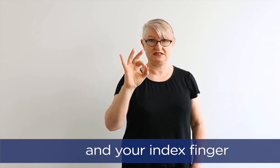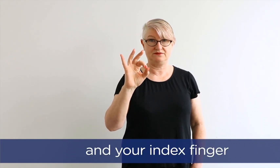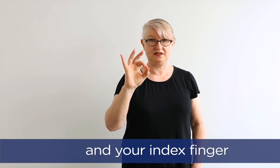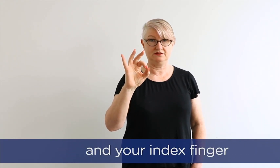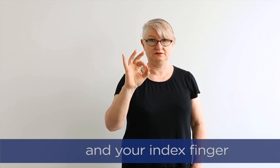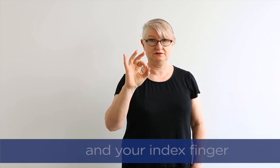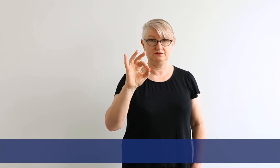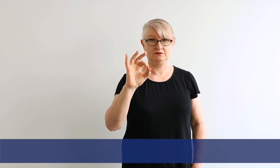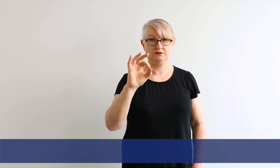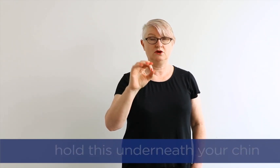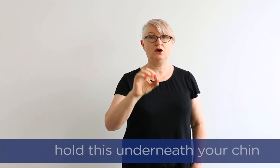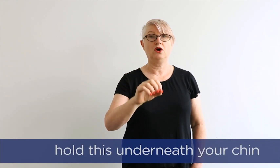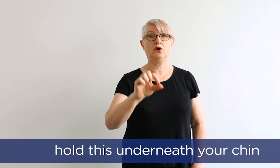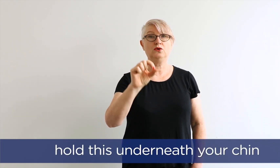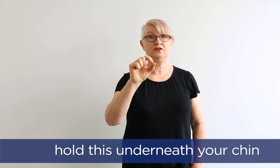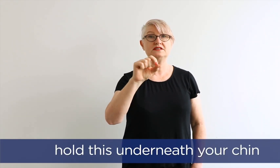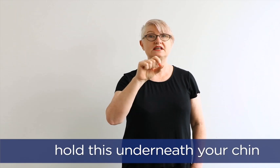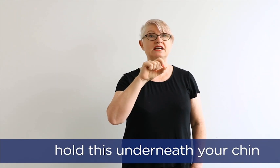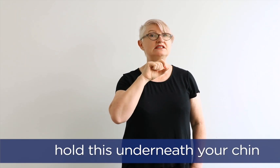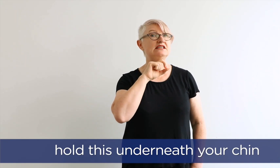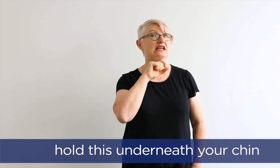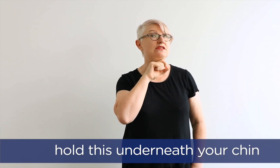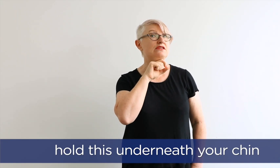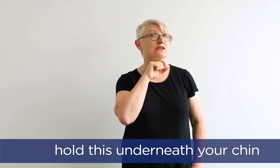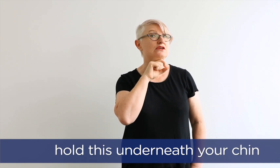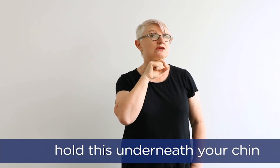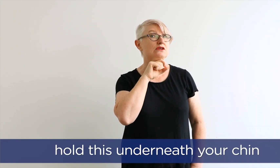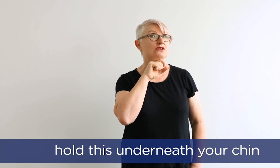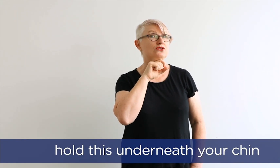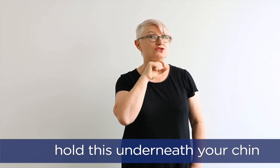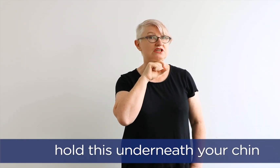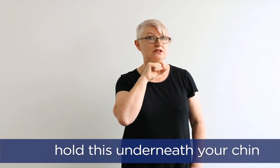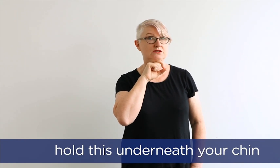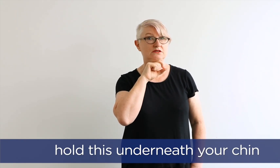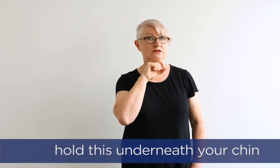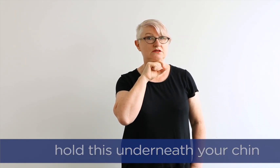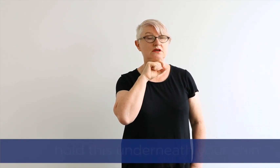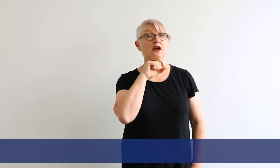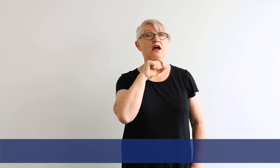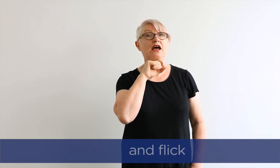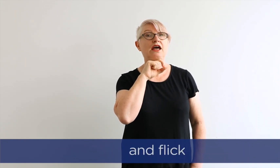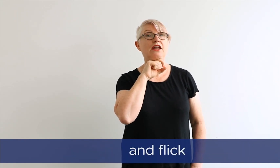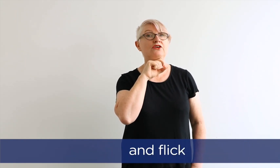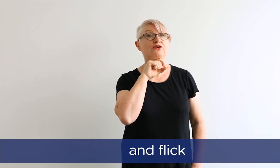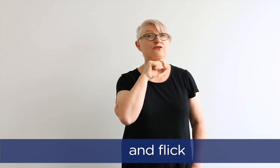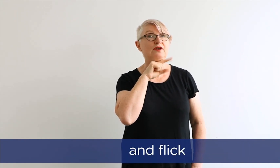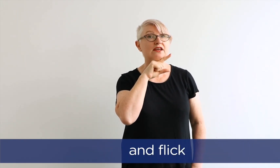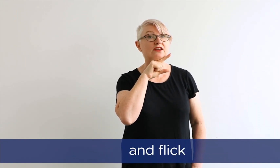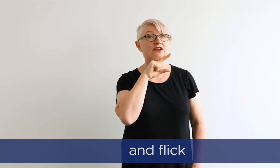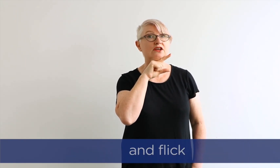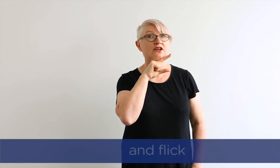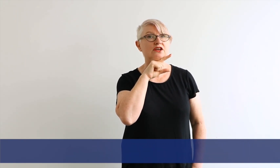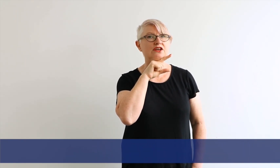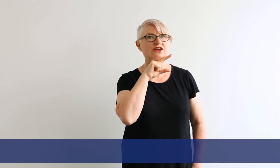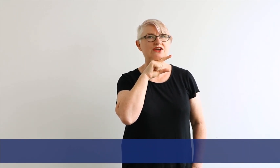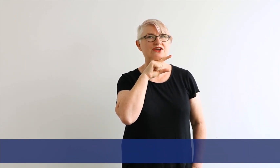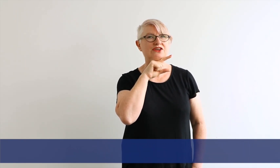finger. Hold this underneath your chin and flick